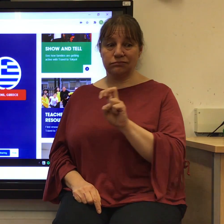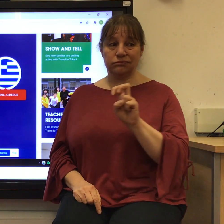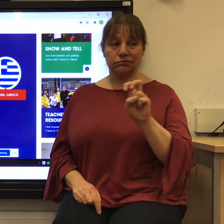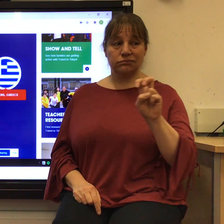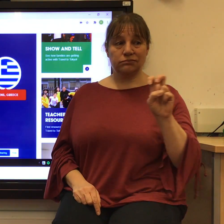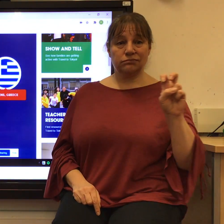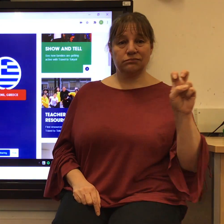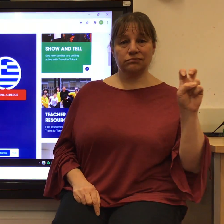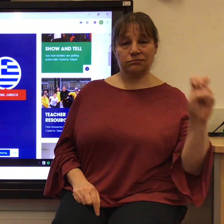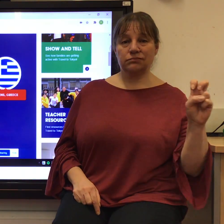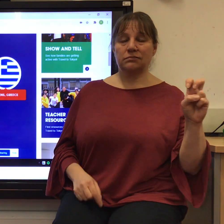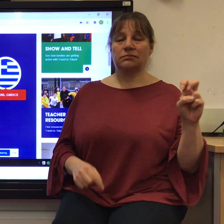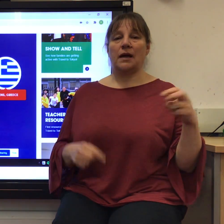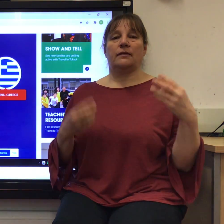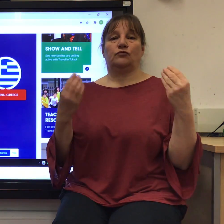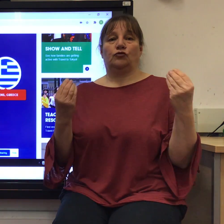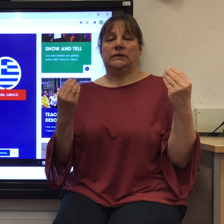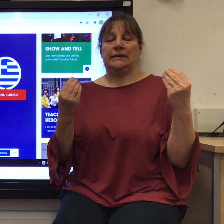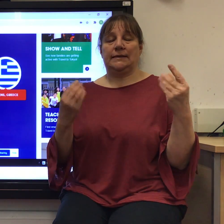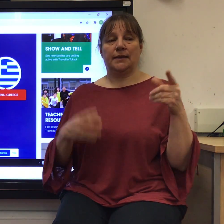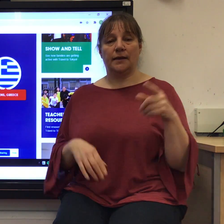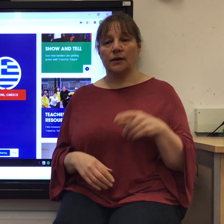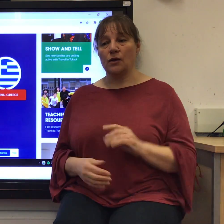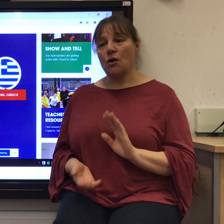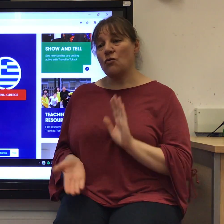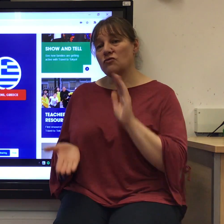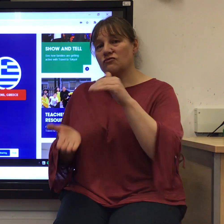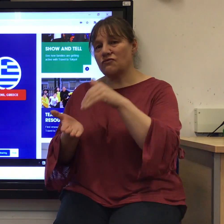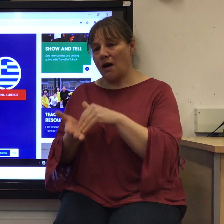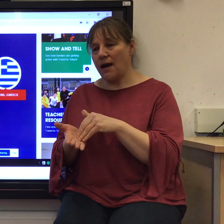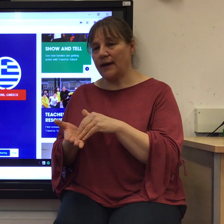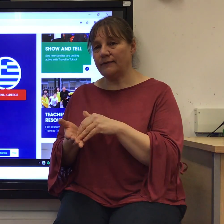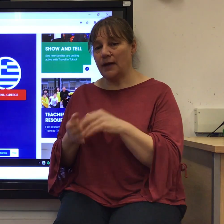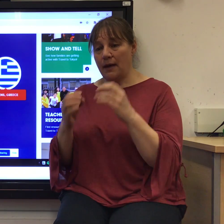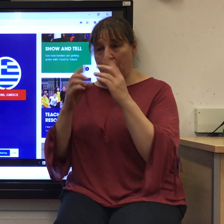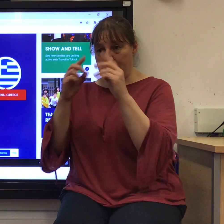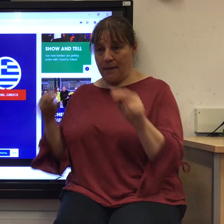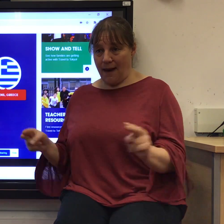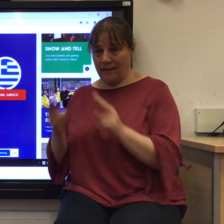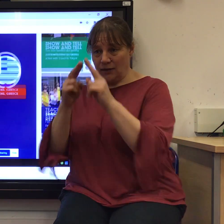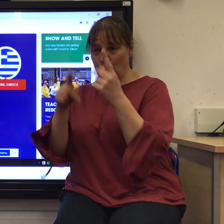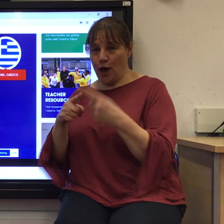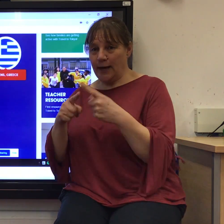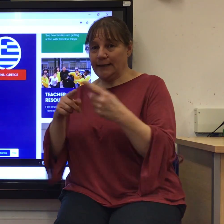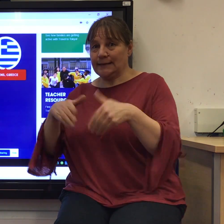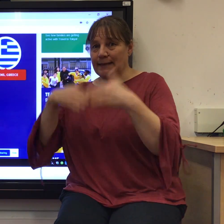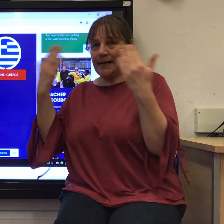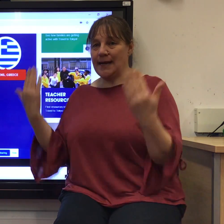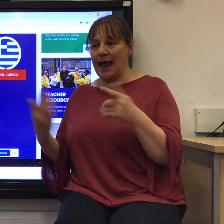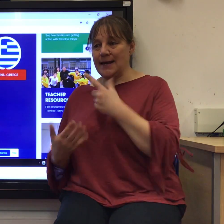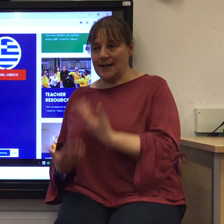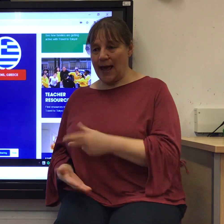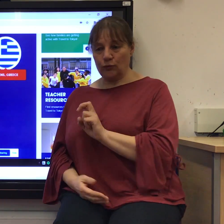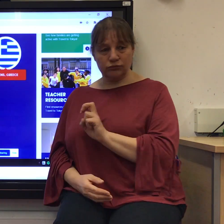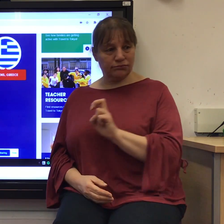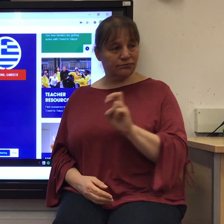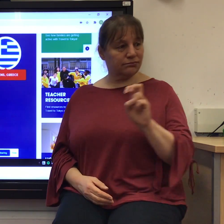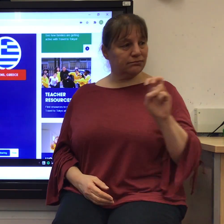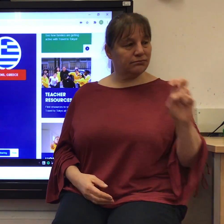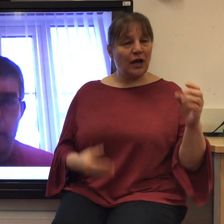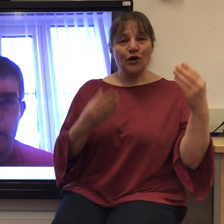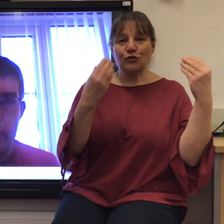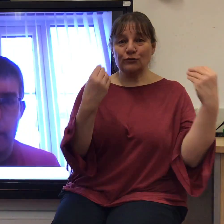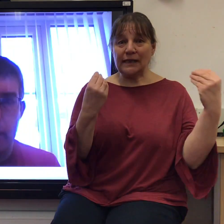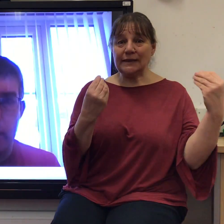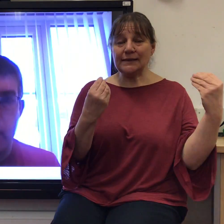that's because of the great work by Year 4. We reached Paris earlier today, and now we've got to travel to Athens in Greece.